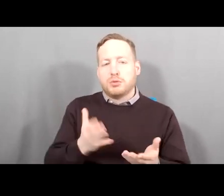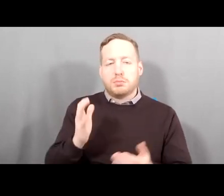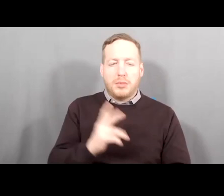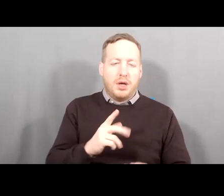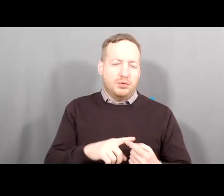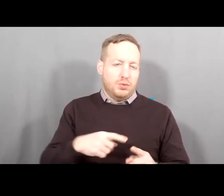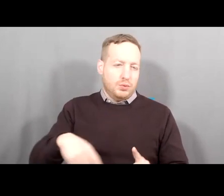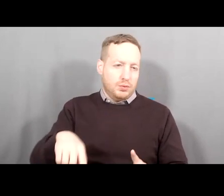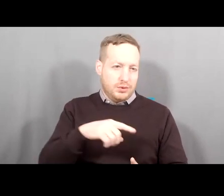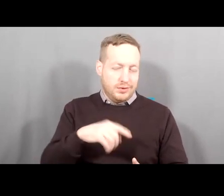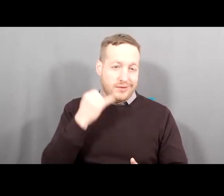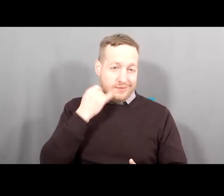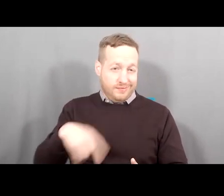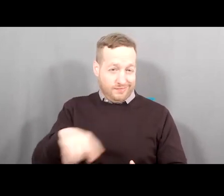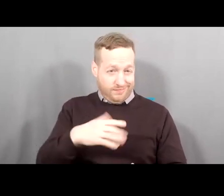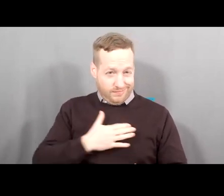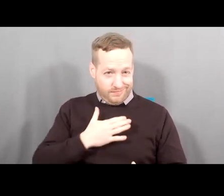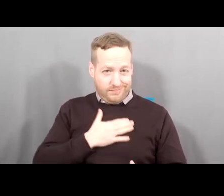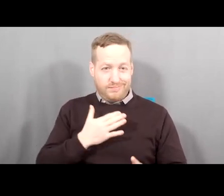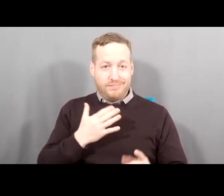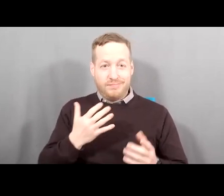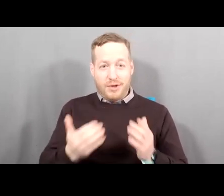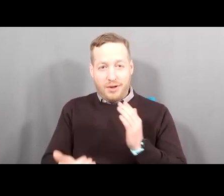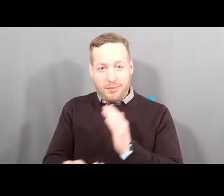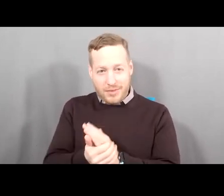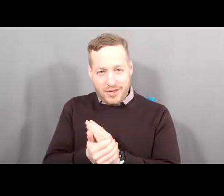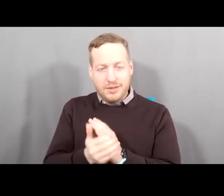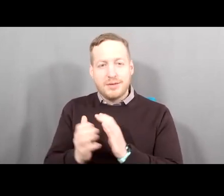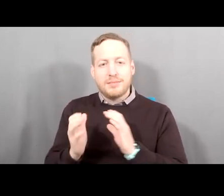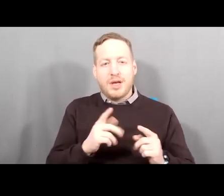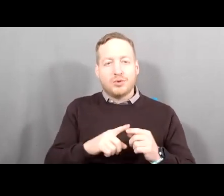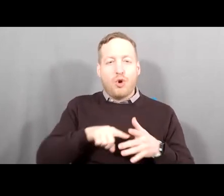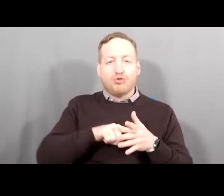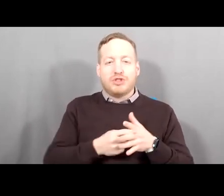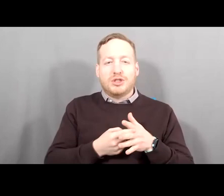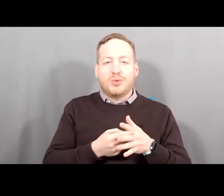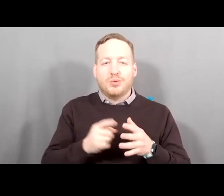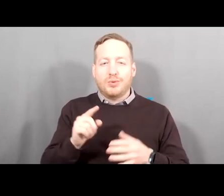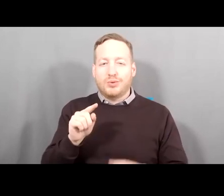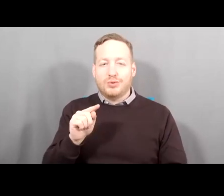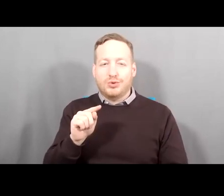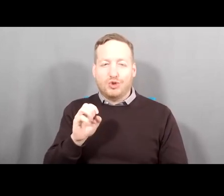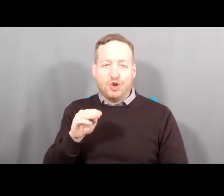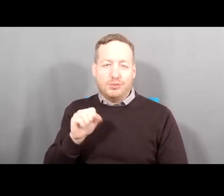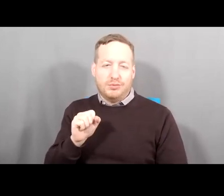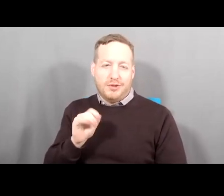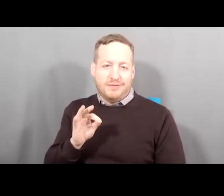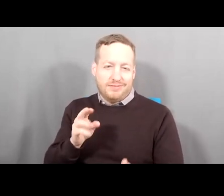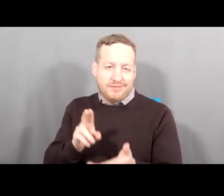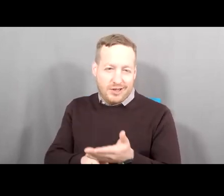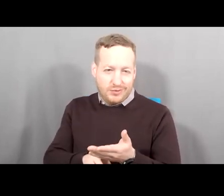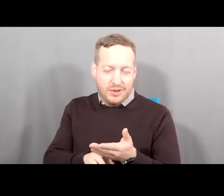we were talking about, would do some meeting and then bring it back to everyone, make an amendment back to